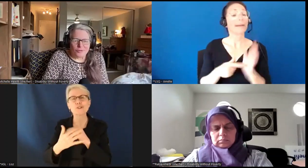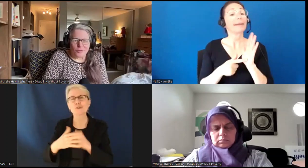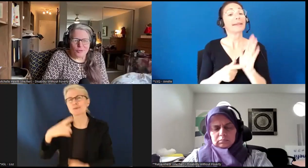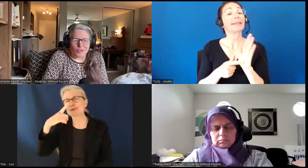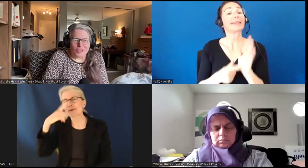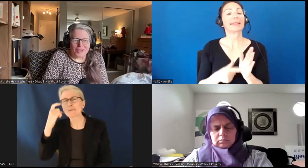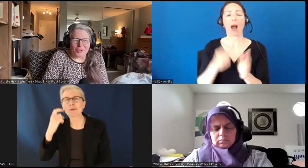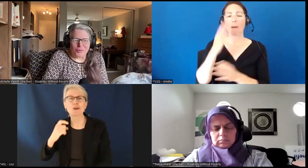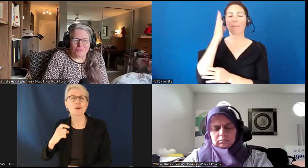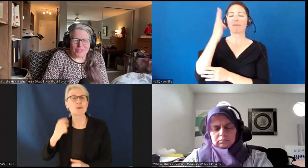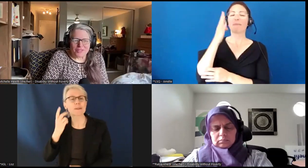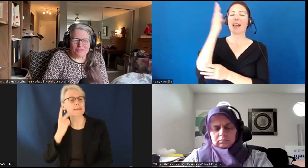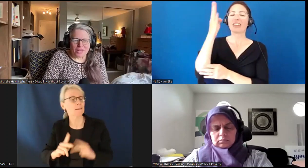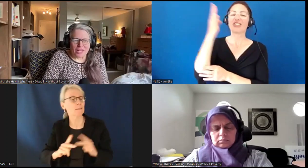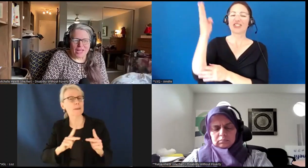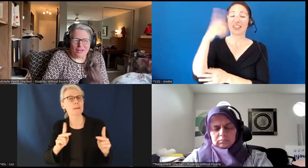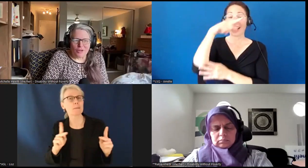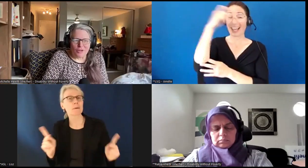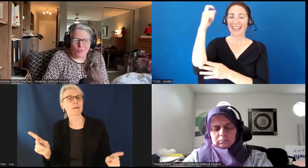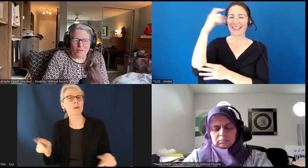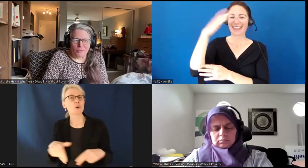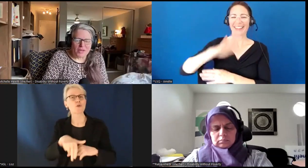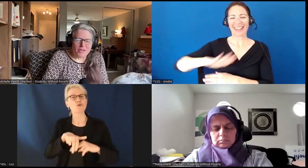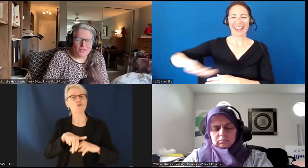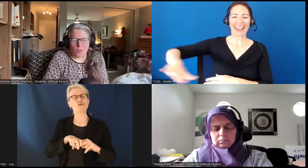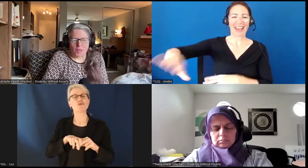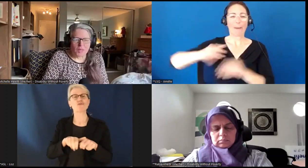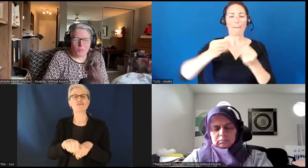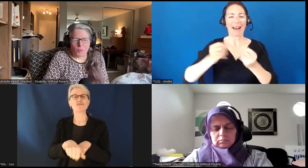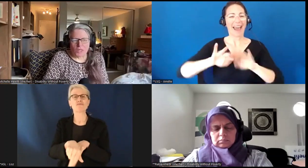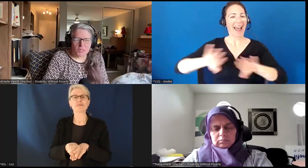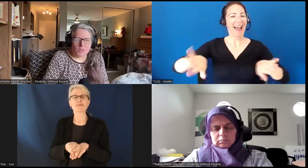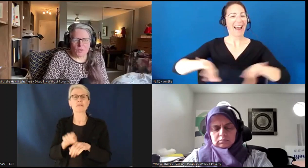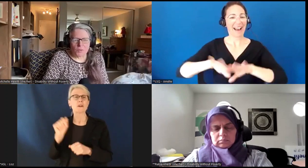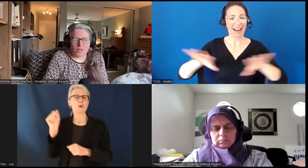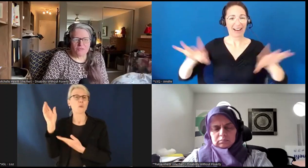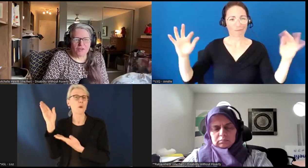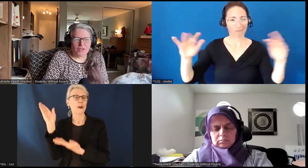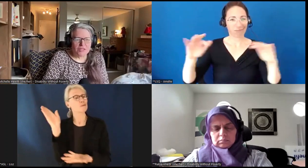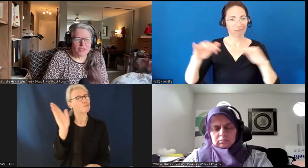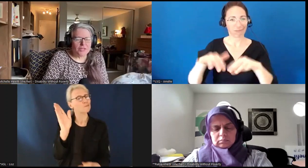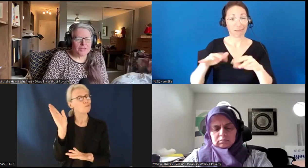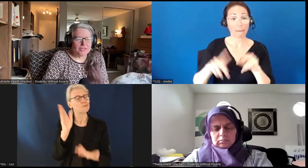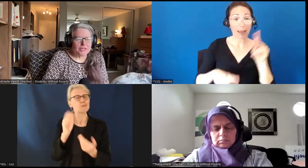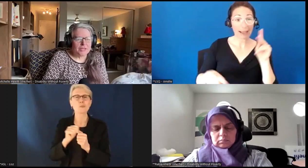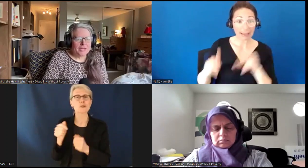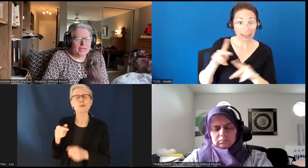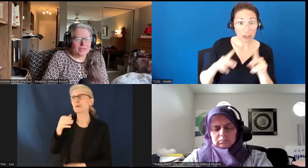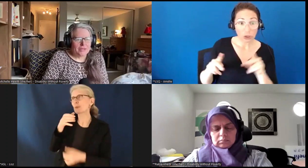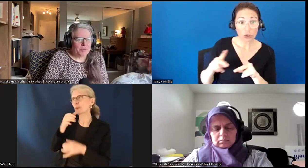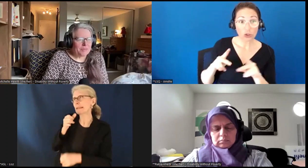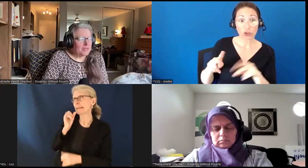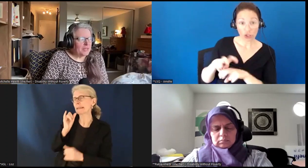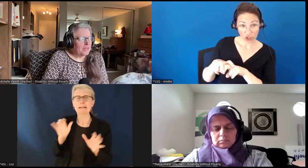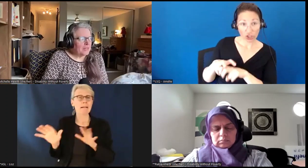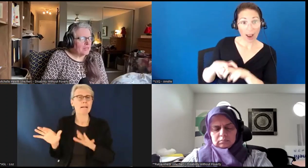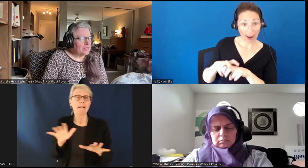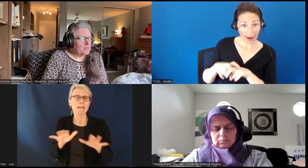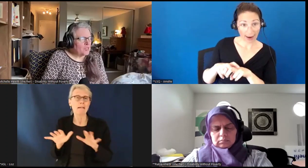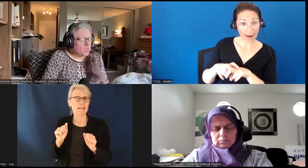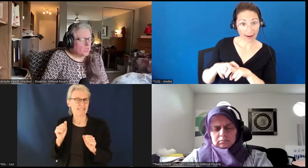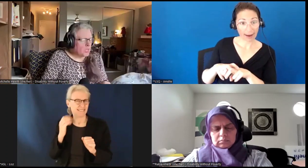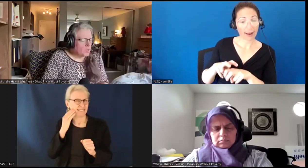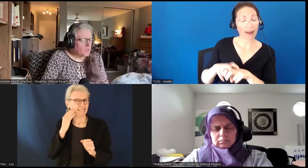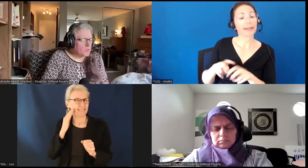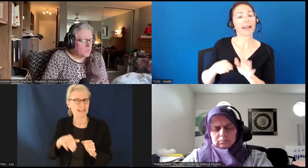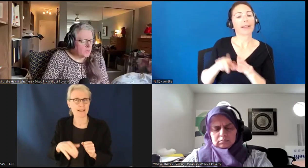is all, on a fancy recliner with waiters bringing them drinks and all the rest of it, and perhaps in a